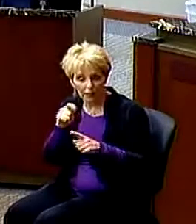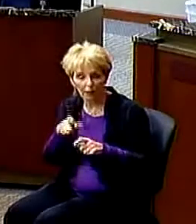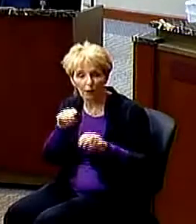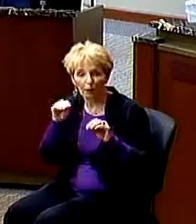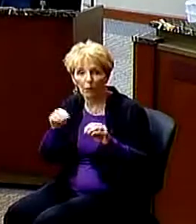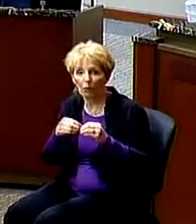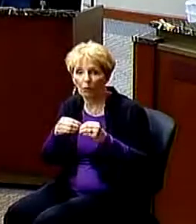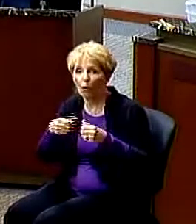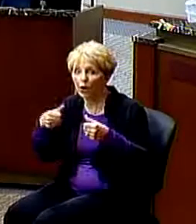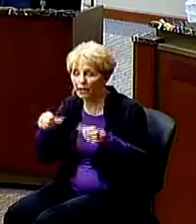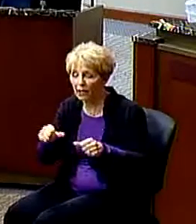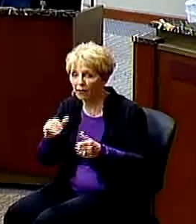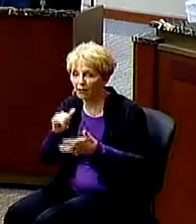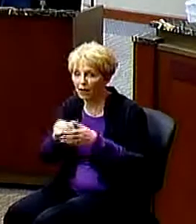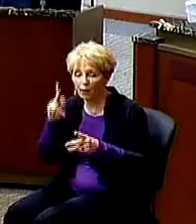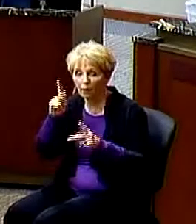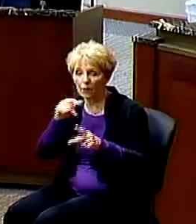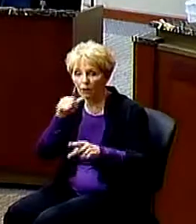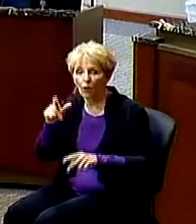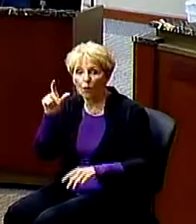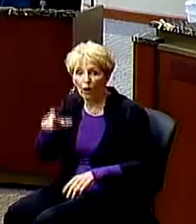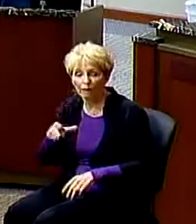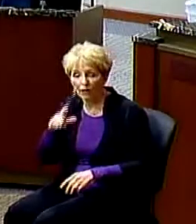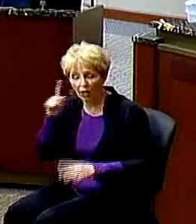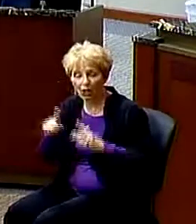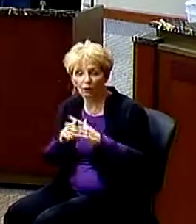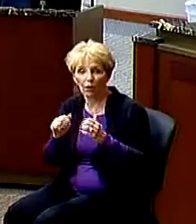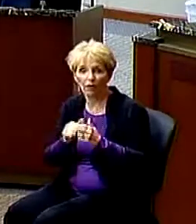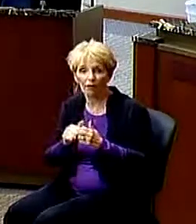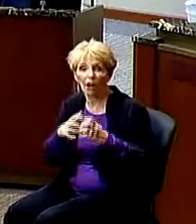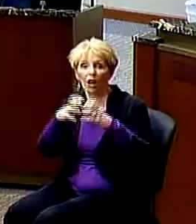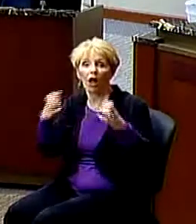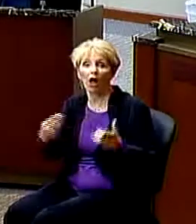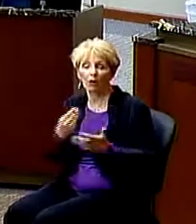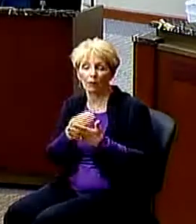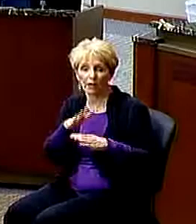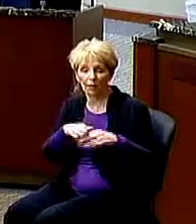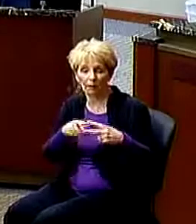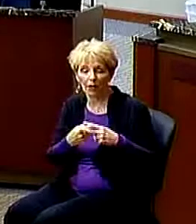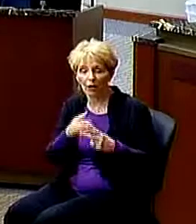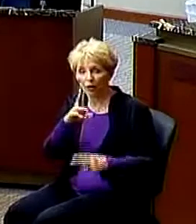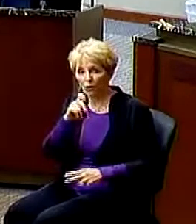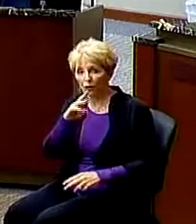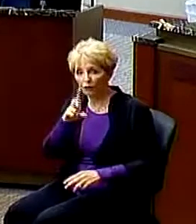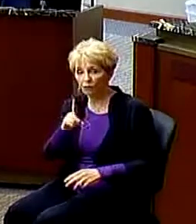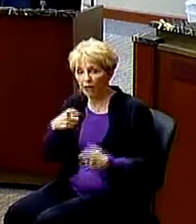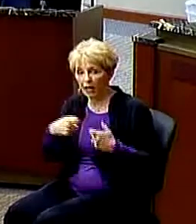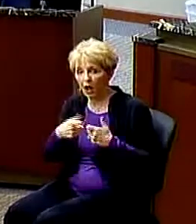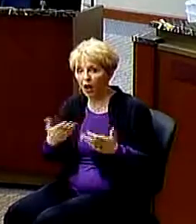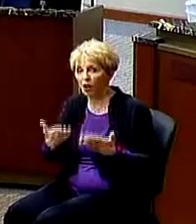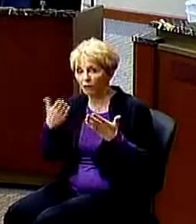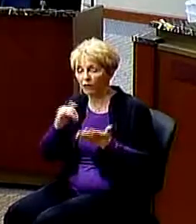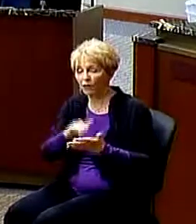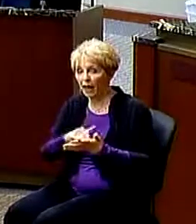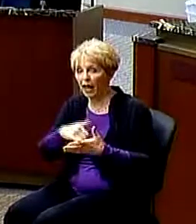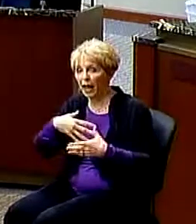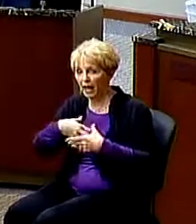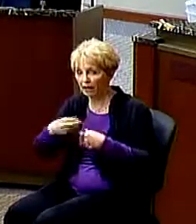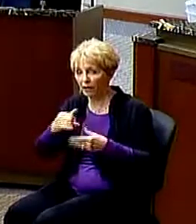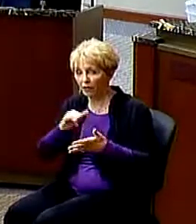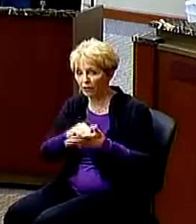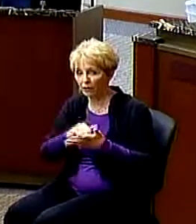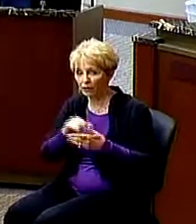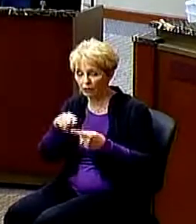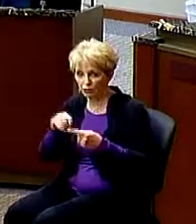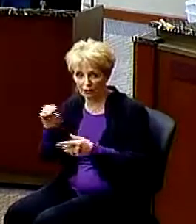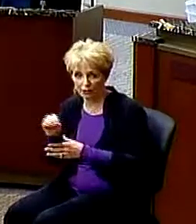more deposit. That way people don't have to come up with an extreme amount of money. Rutherford Electric offers this outside of that,